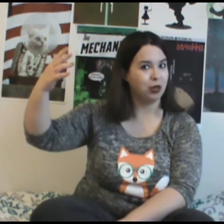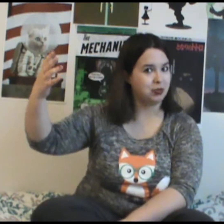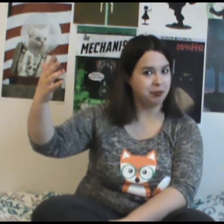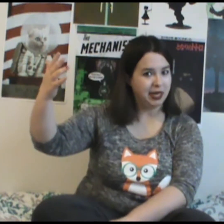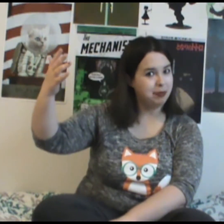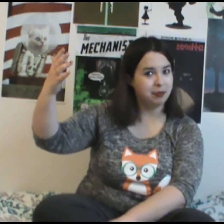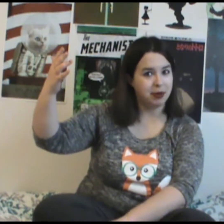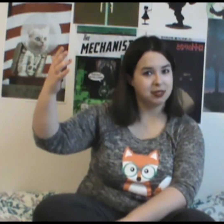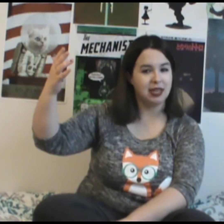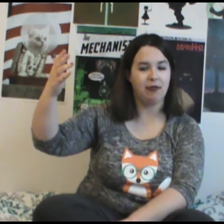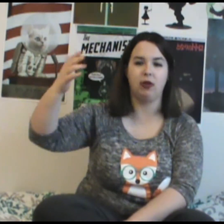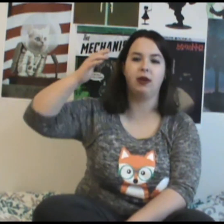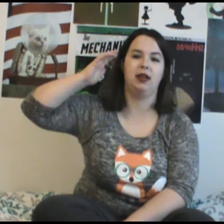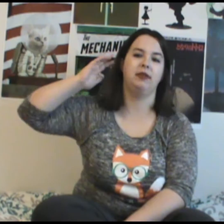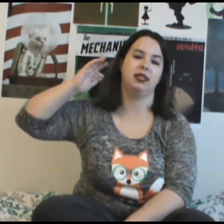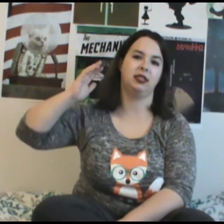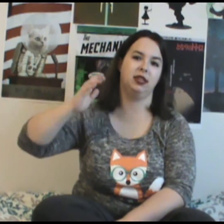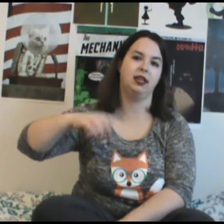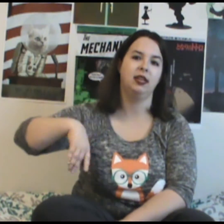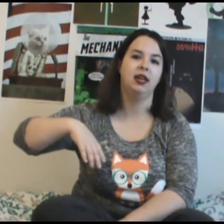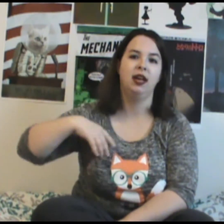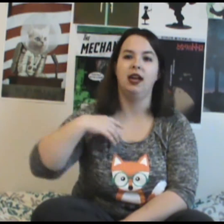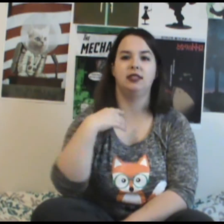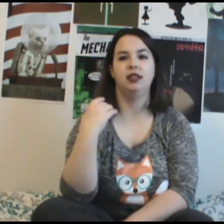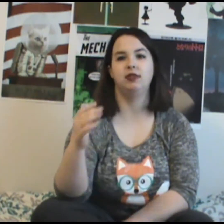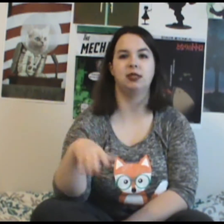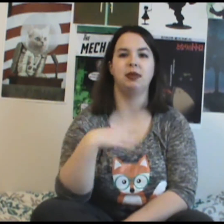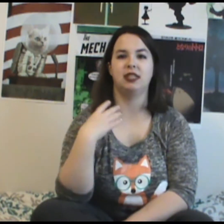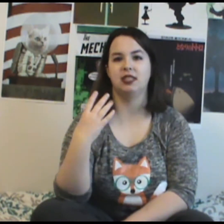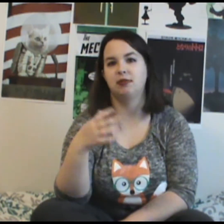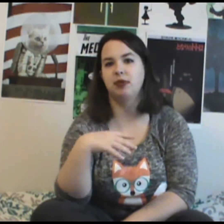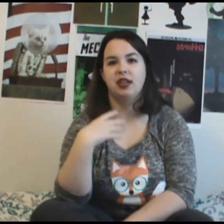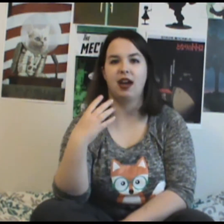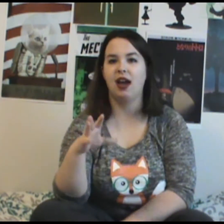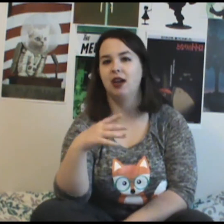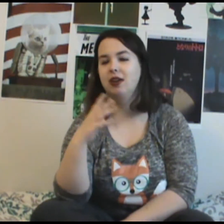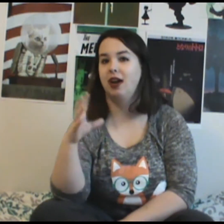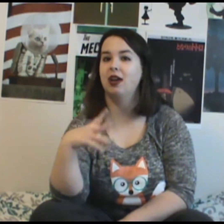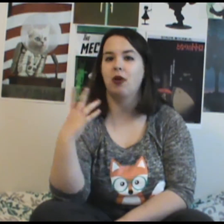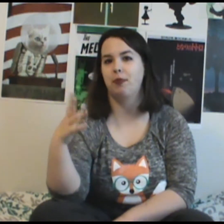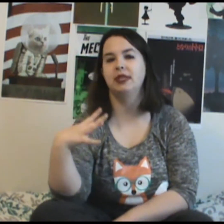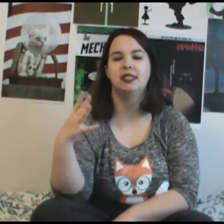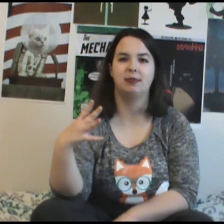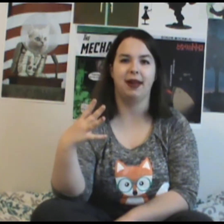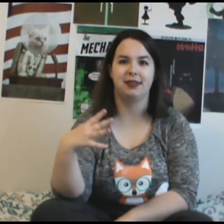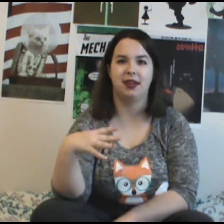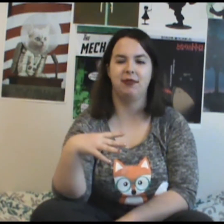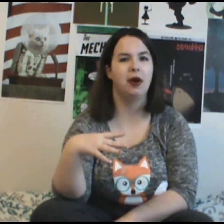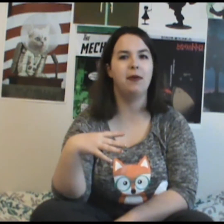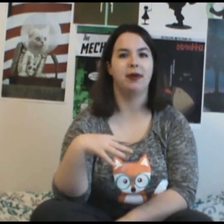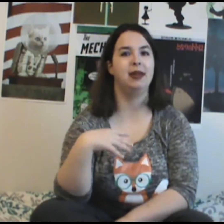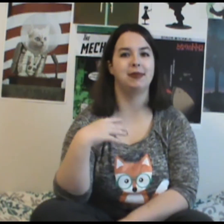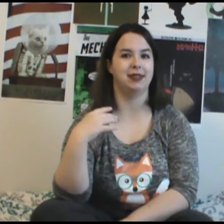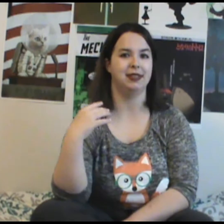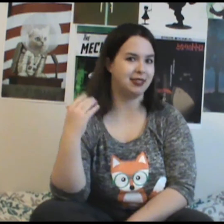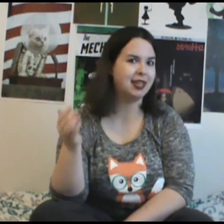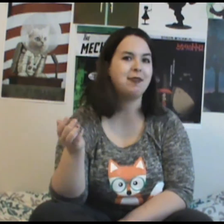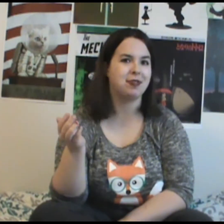worst person ever, where he was actually, instead of just being, like, this really higher up businessman and stuff, no, he was a slave